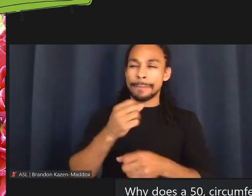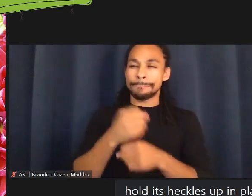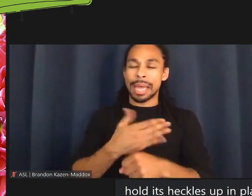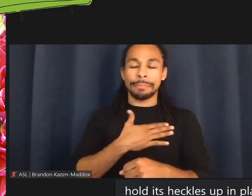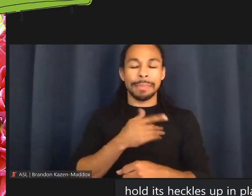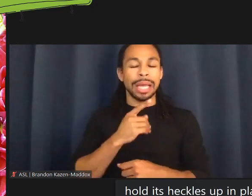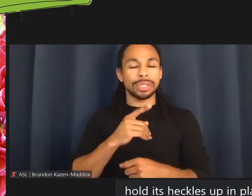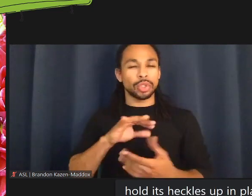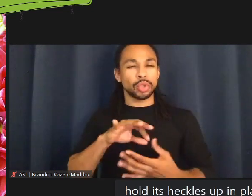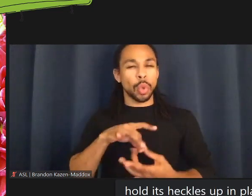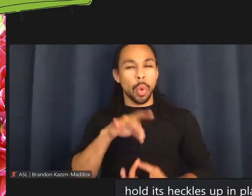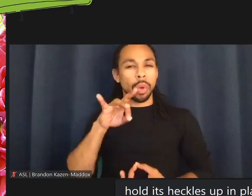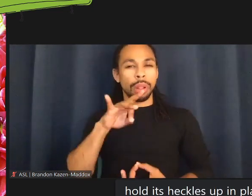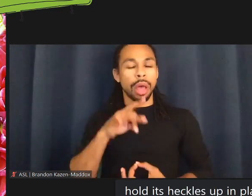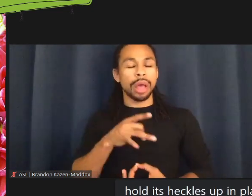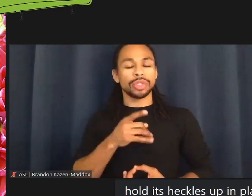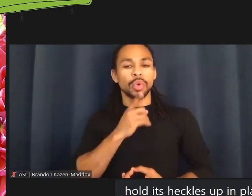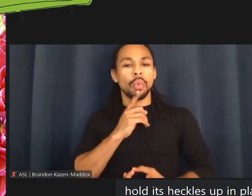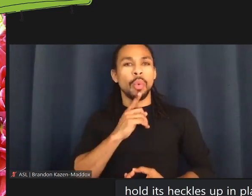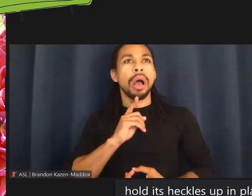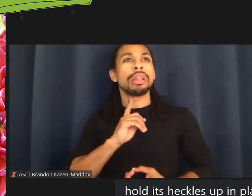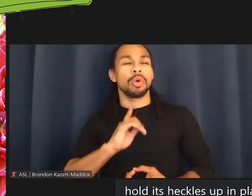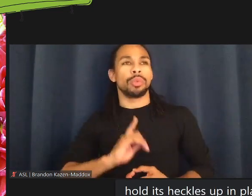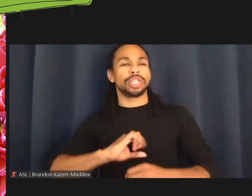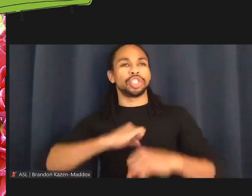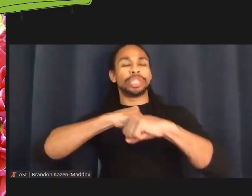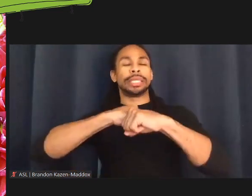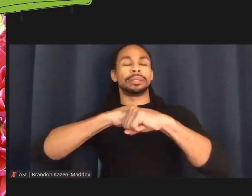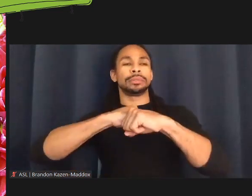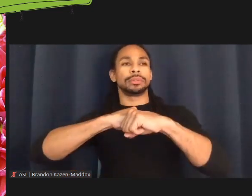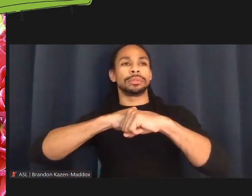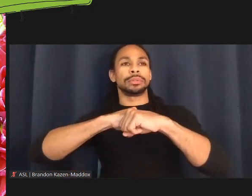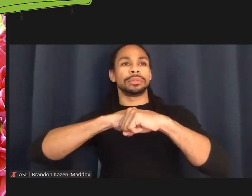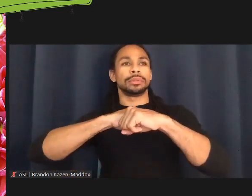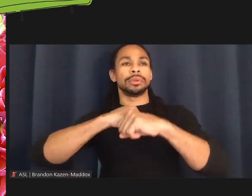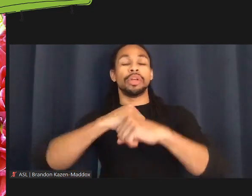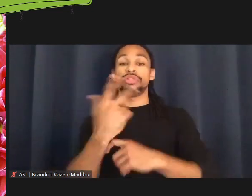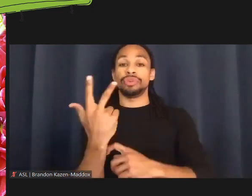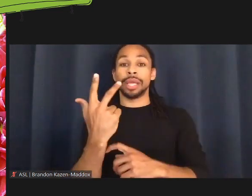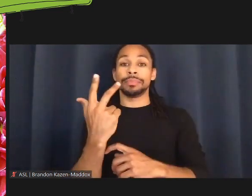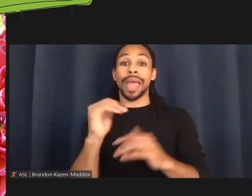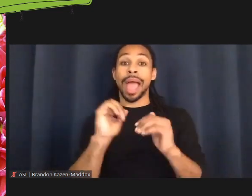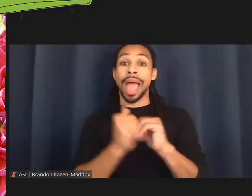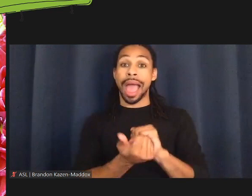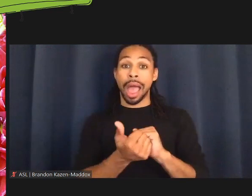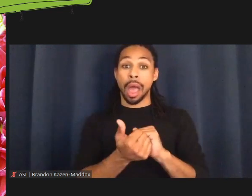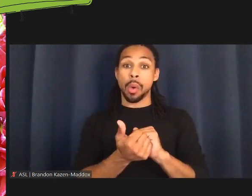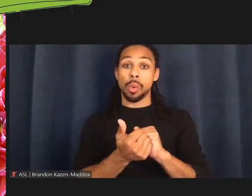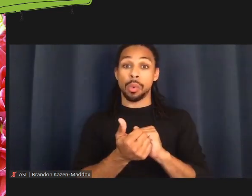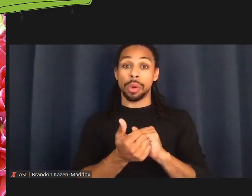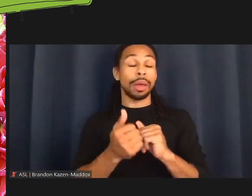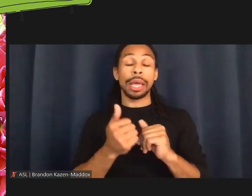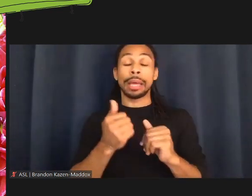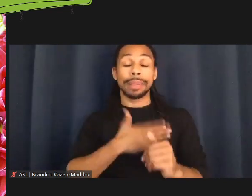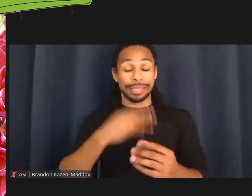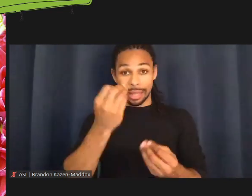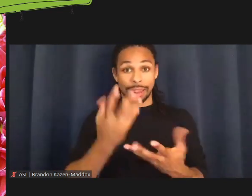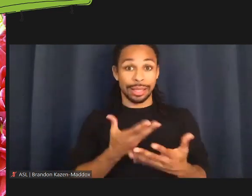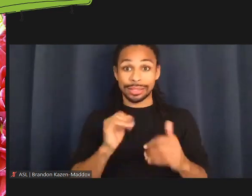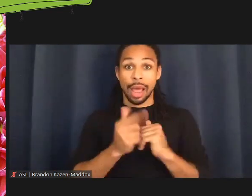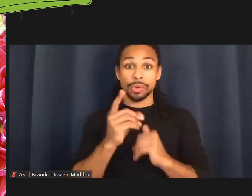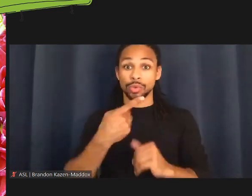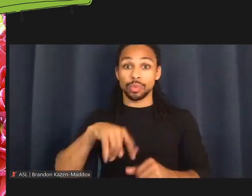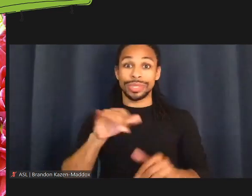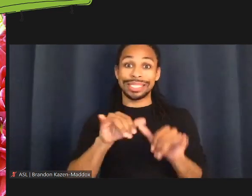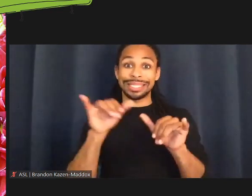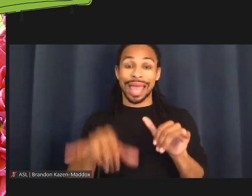and shield? 3, please tell us, how do we stay